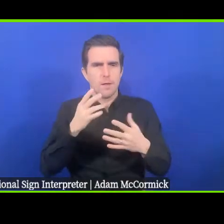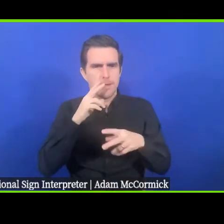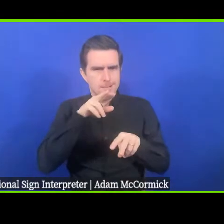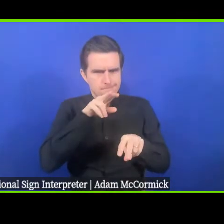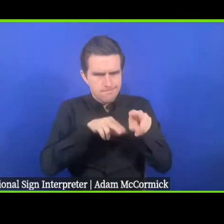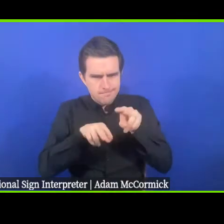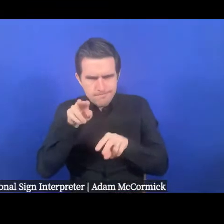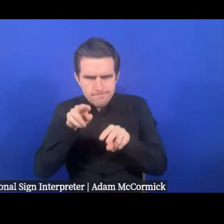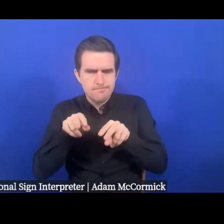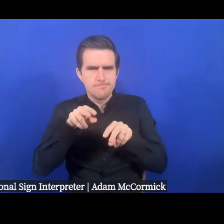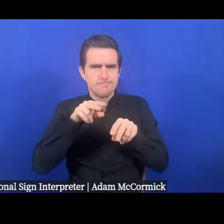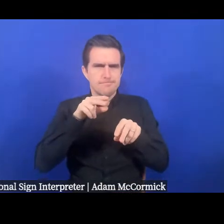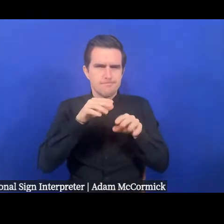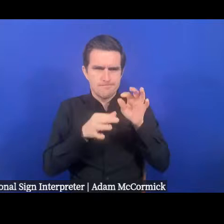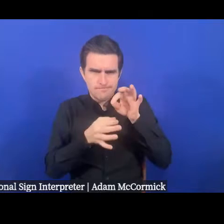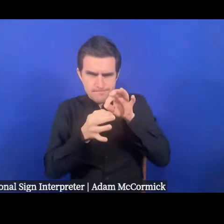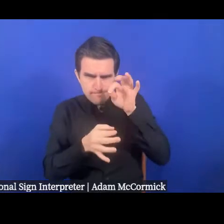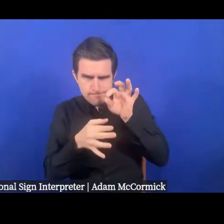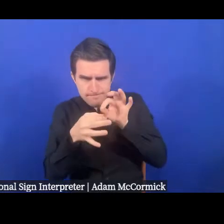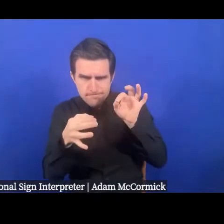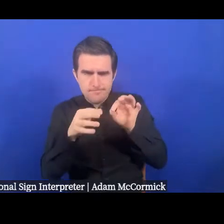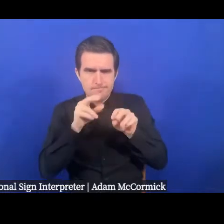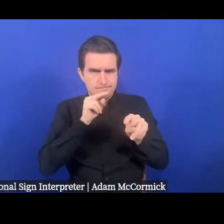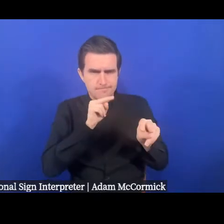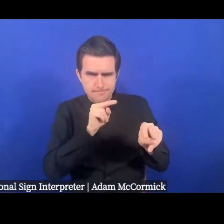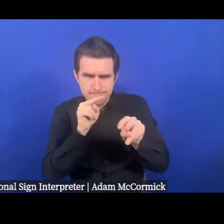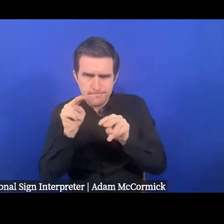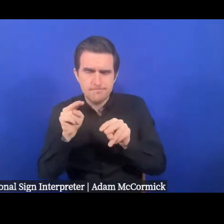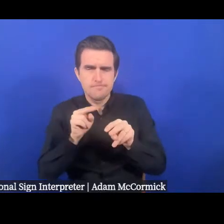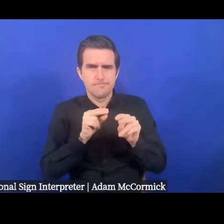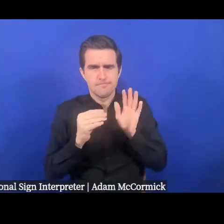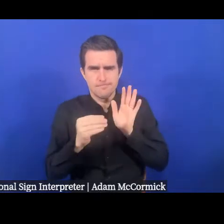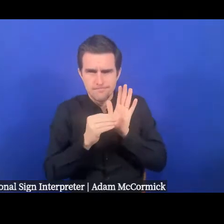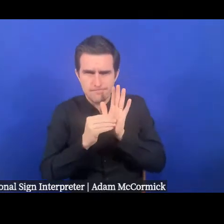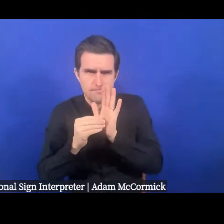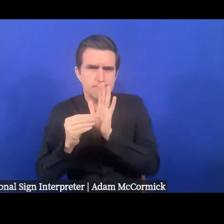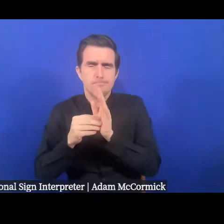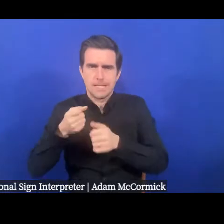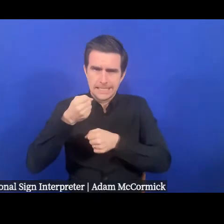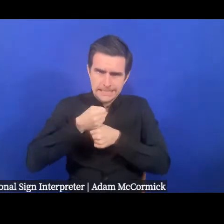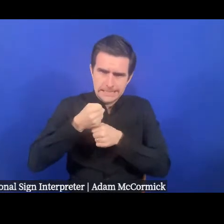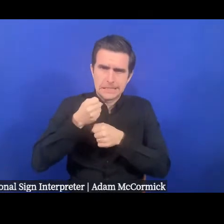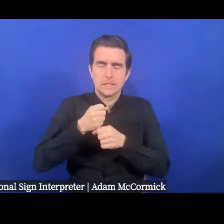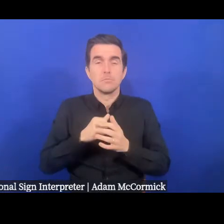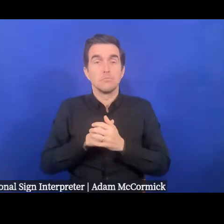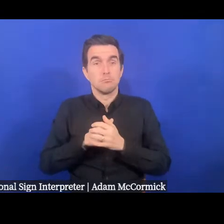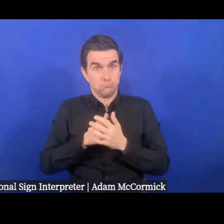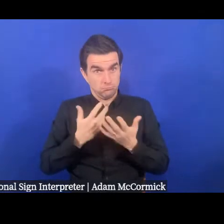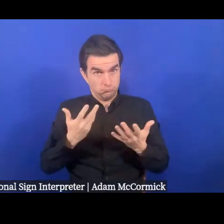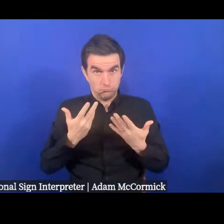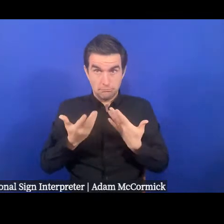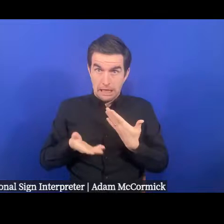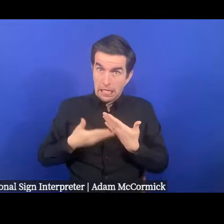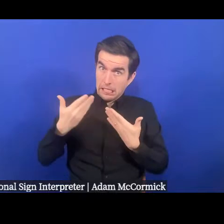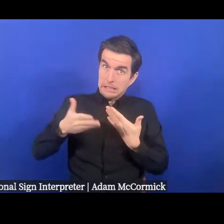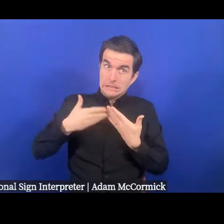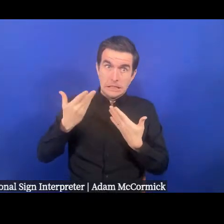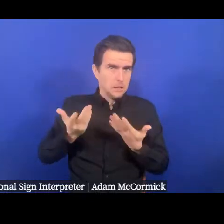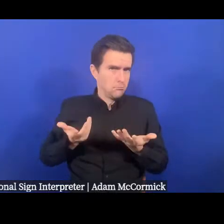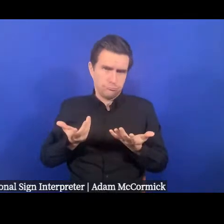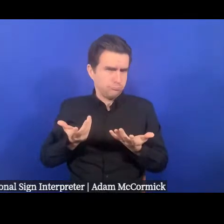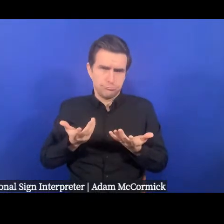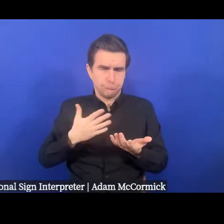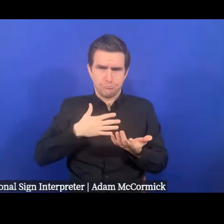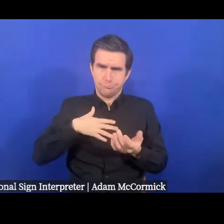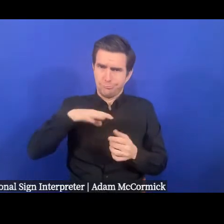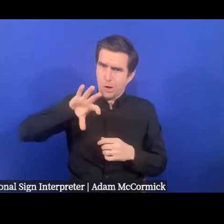consideration to address a cause of gender equality and bring women to the leadership positions,